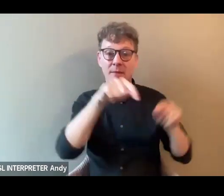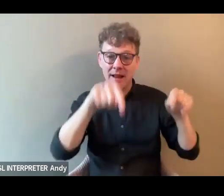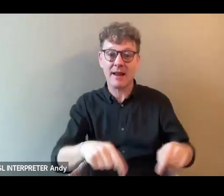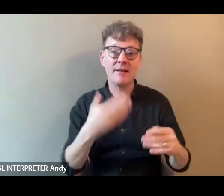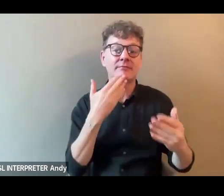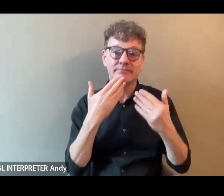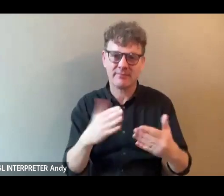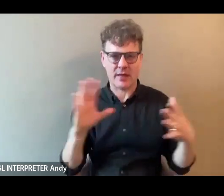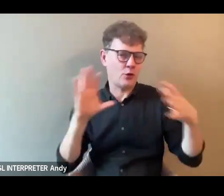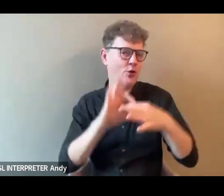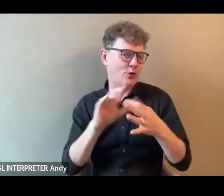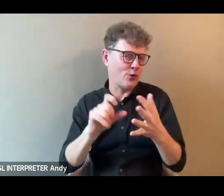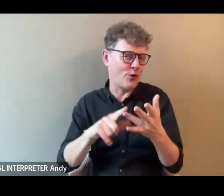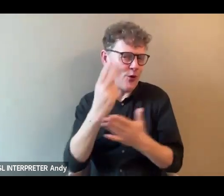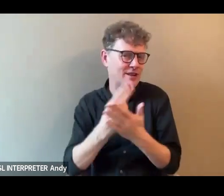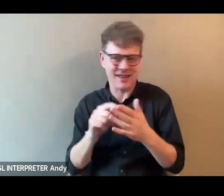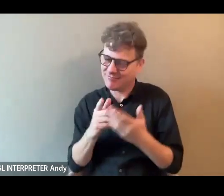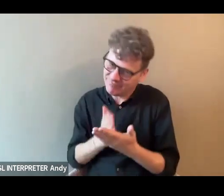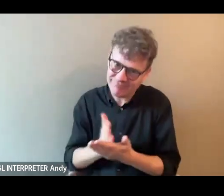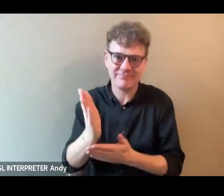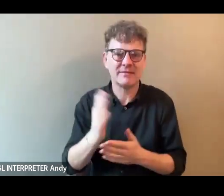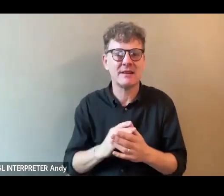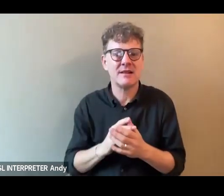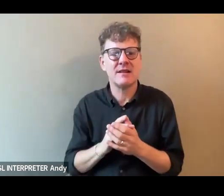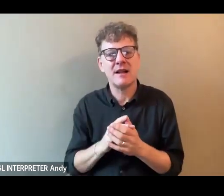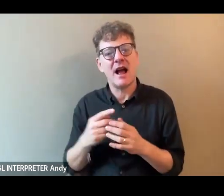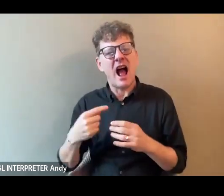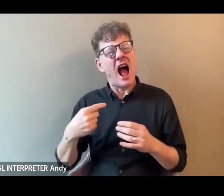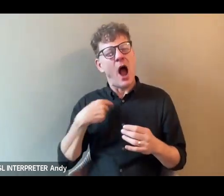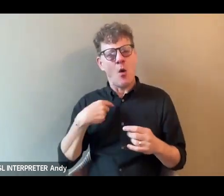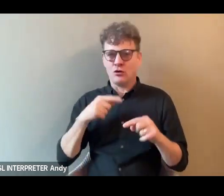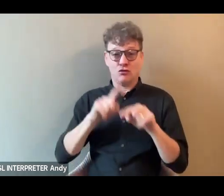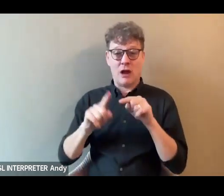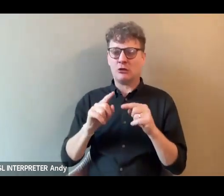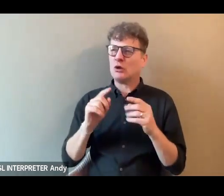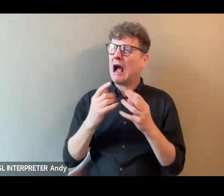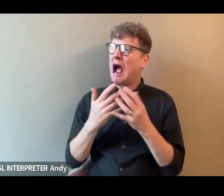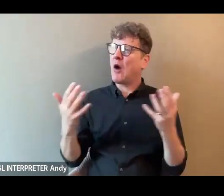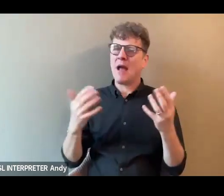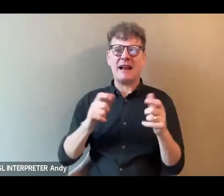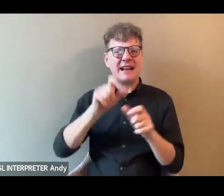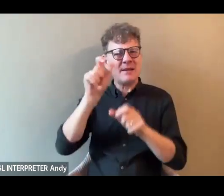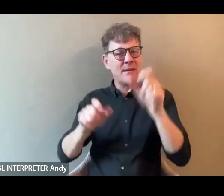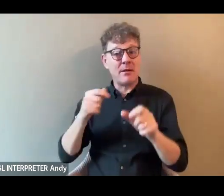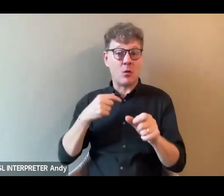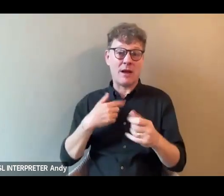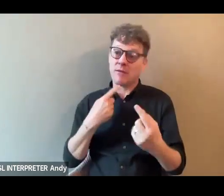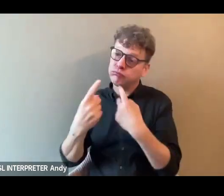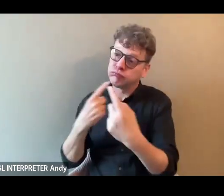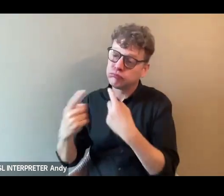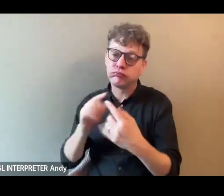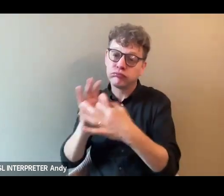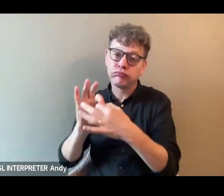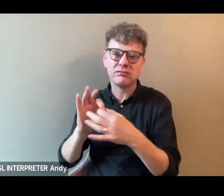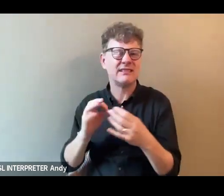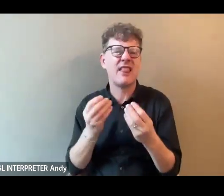that co-design. And we've got I was trying to work out how many people we've spoken to over the course of the caucus, and I've not been able to. I just know that